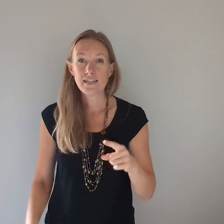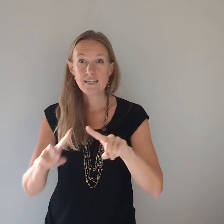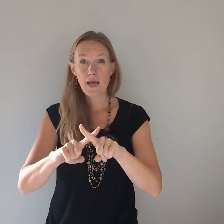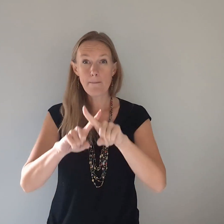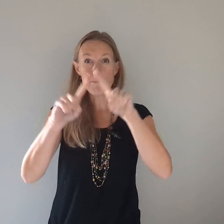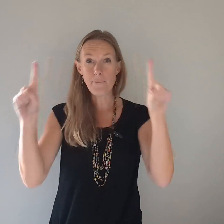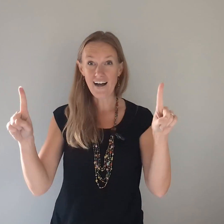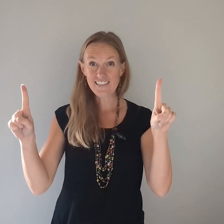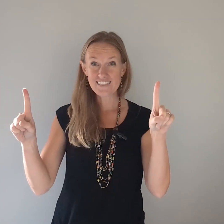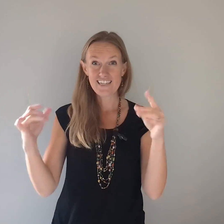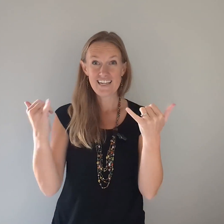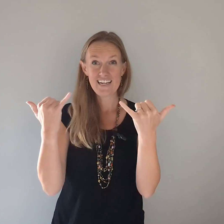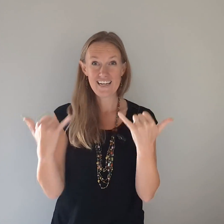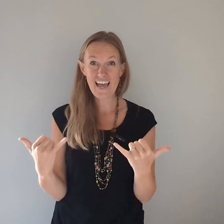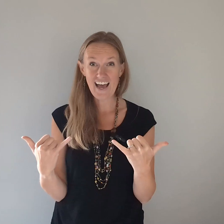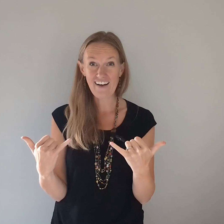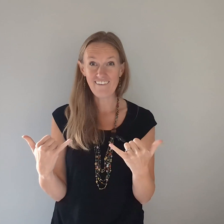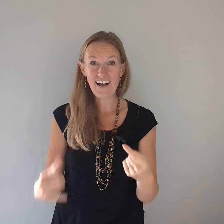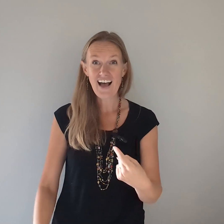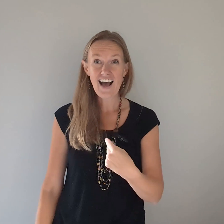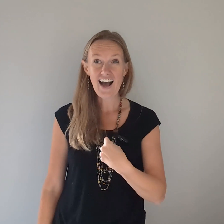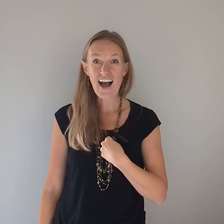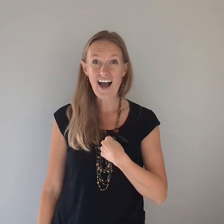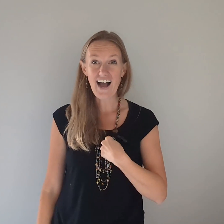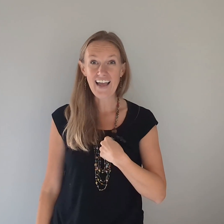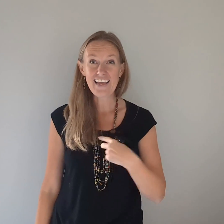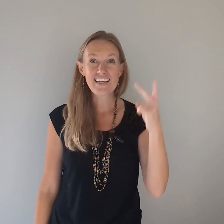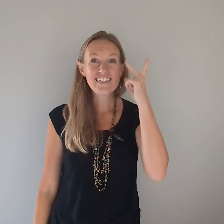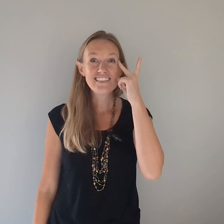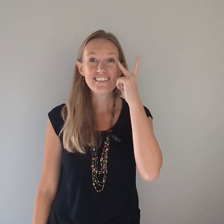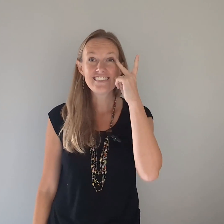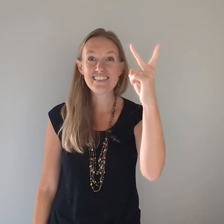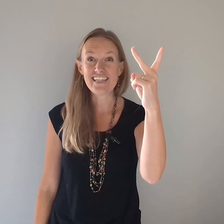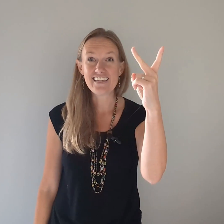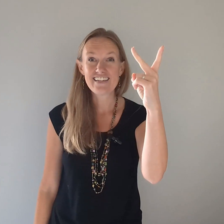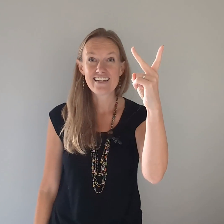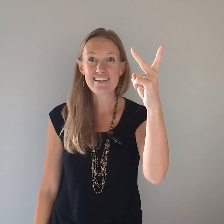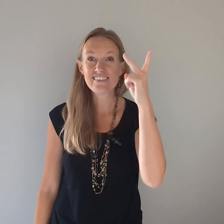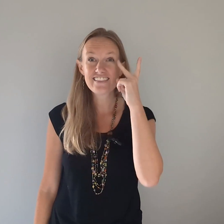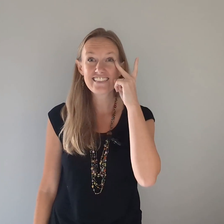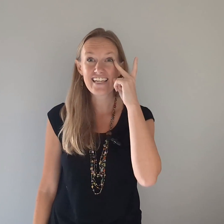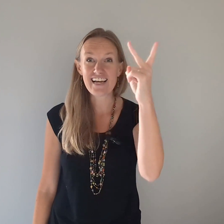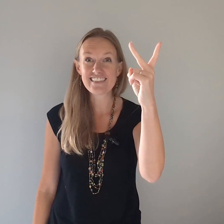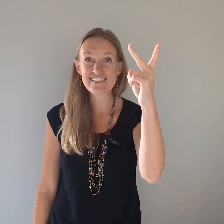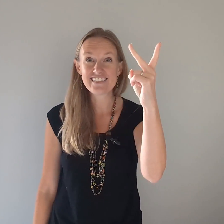blind, but now I see. Okay, those are your sight lines,